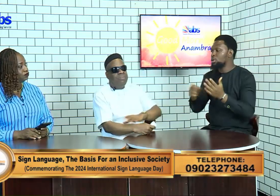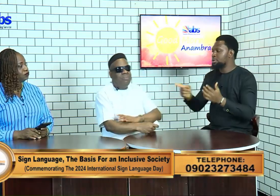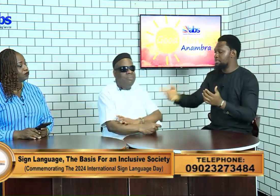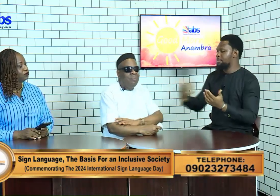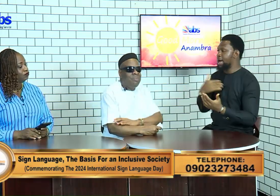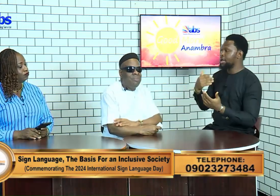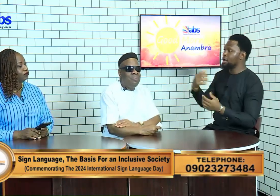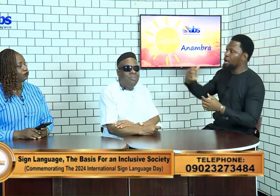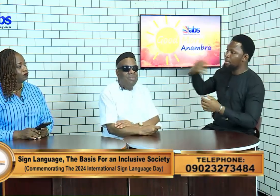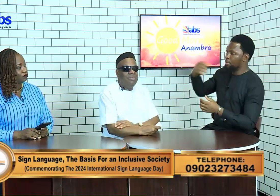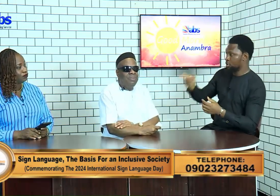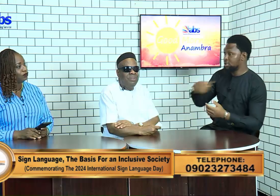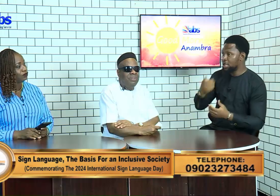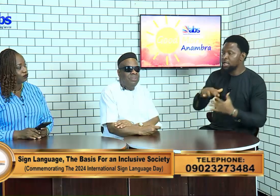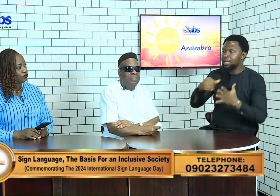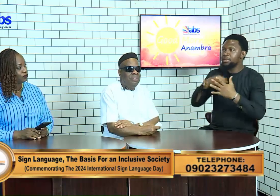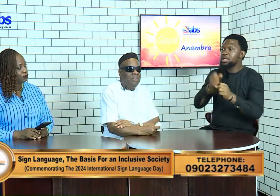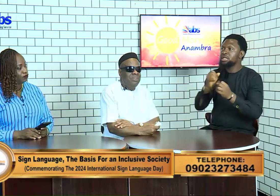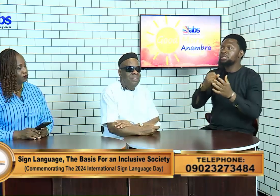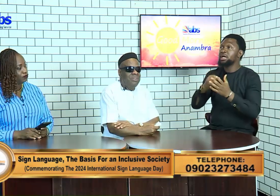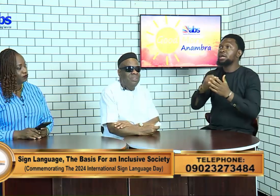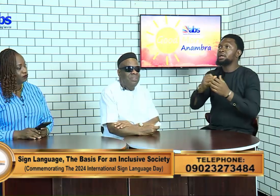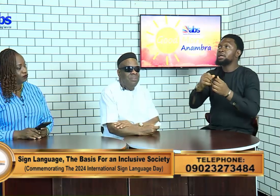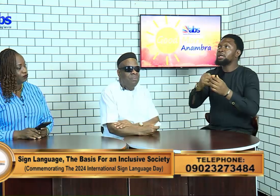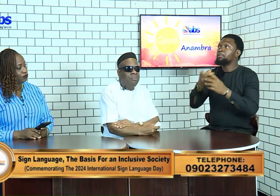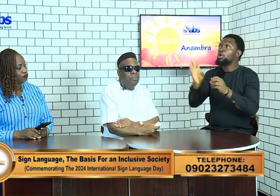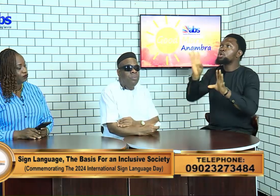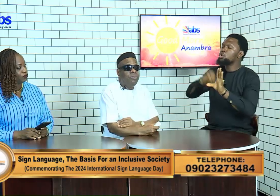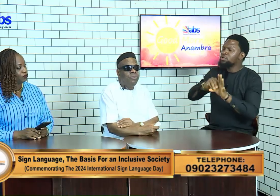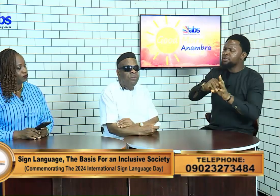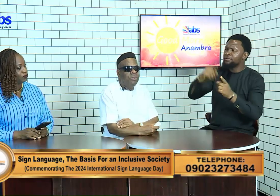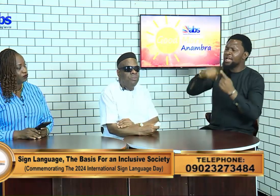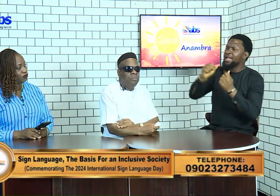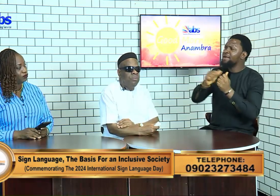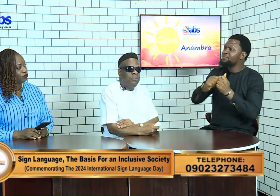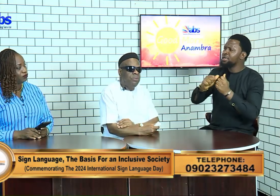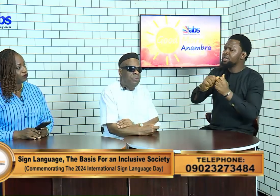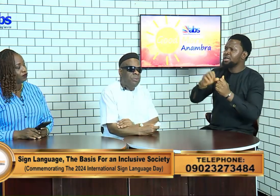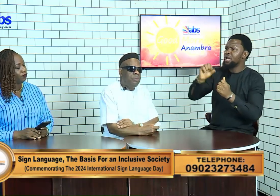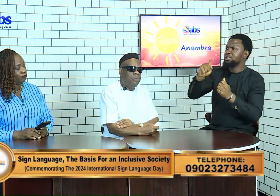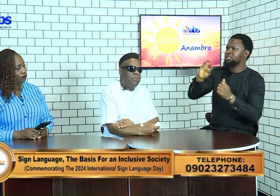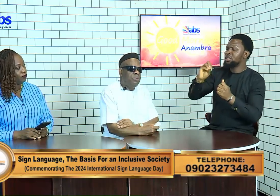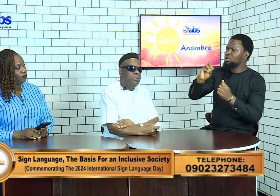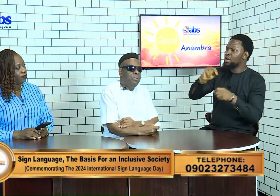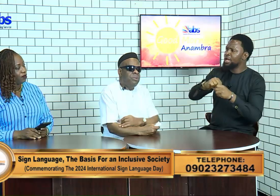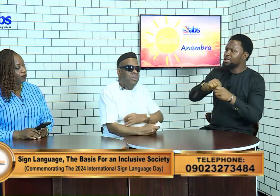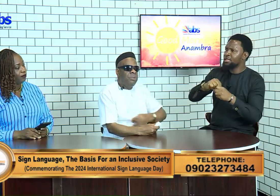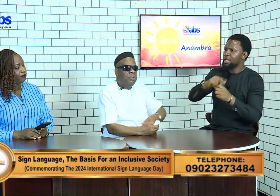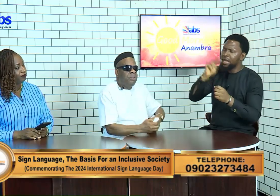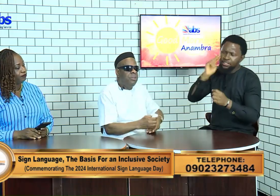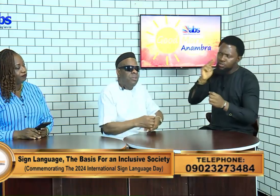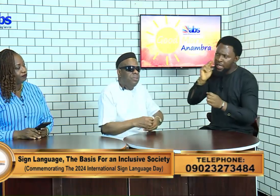like what my boss said, that making it more inclusive in every sector